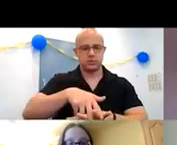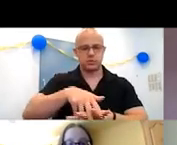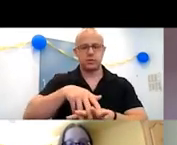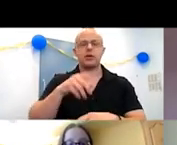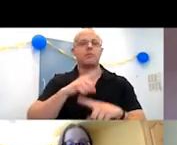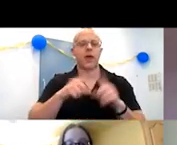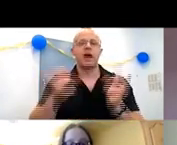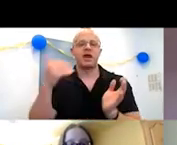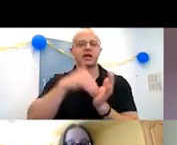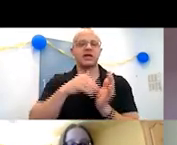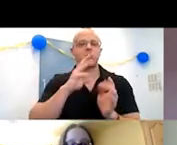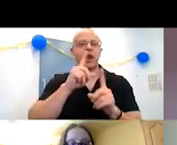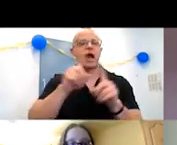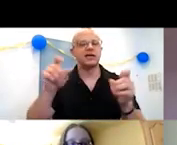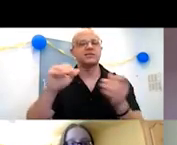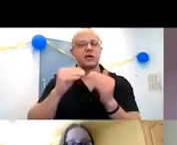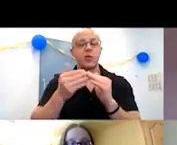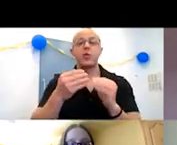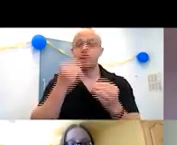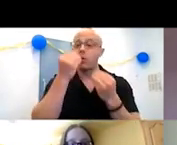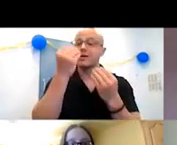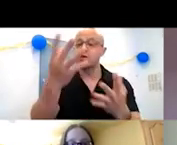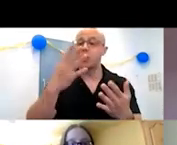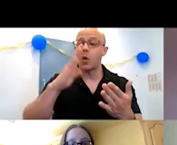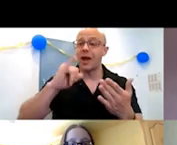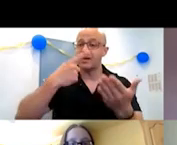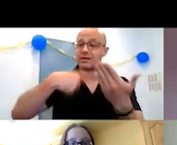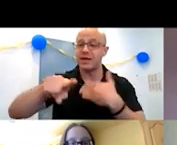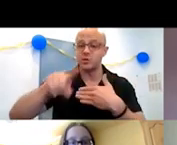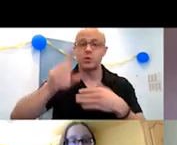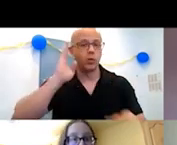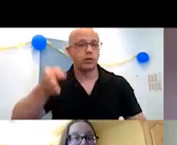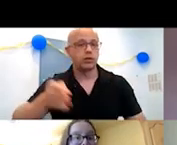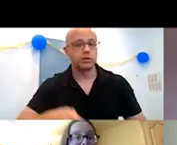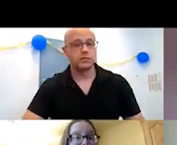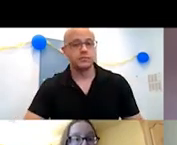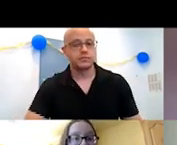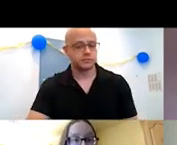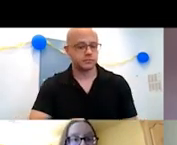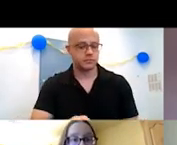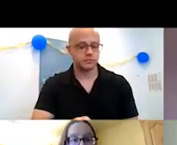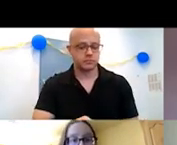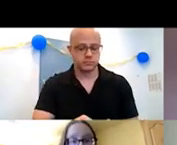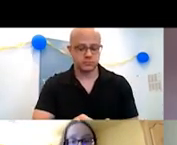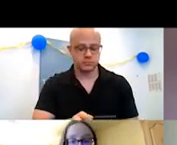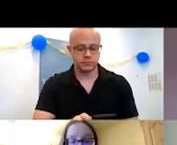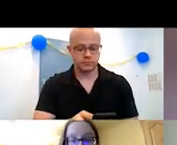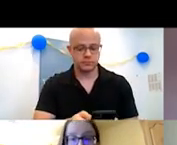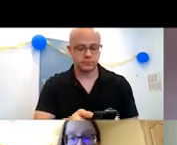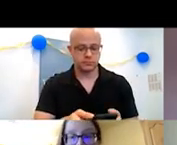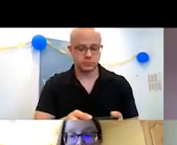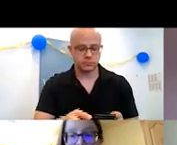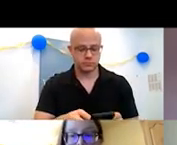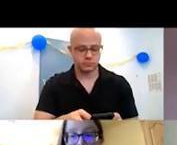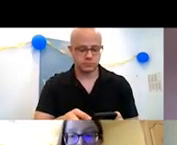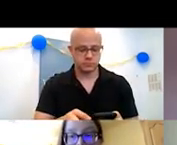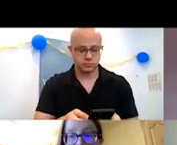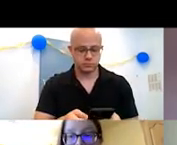in between and then POC. I'm not sure, but I'm going to ask around my community and I will definitely update you by next